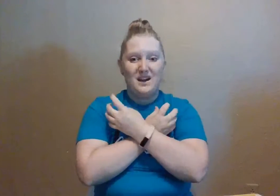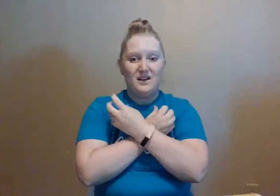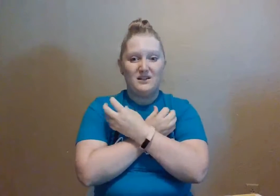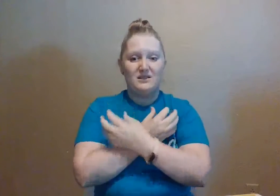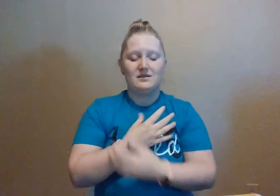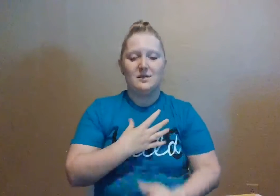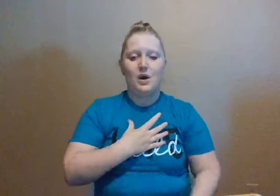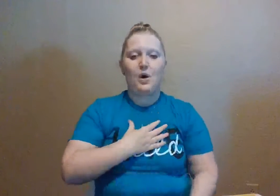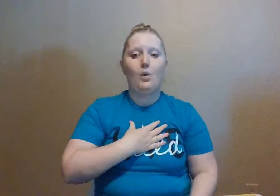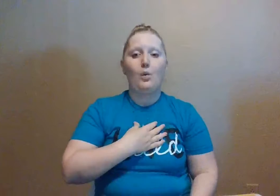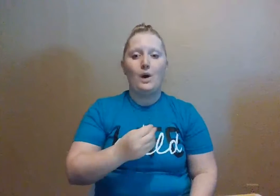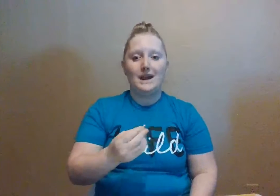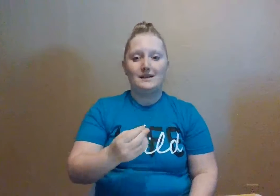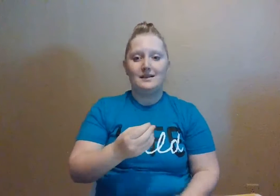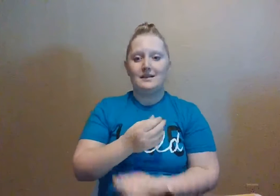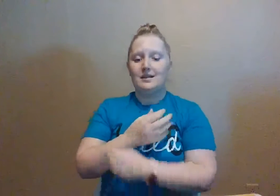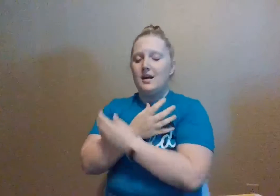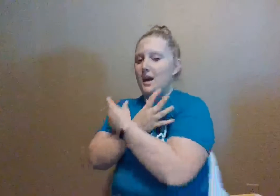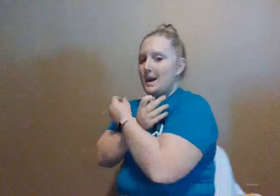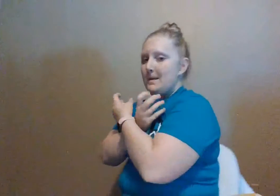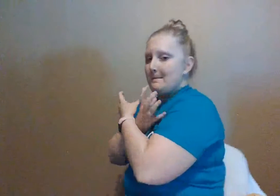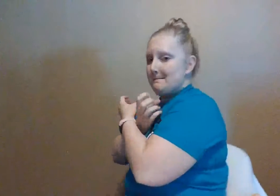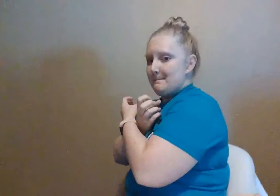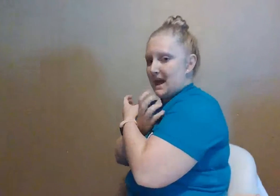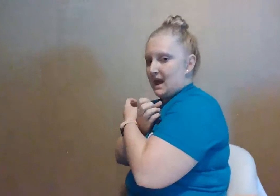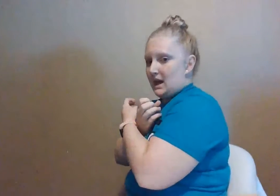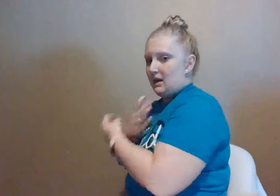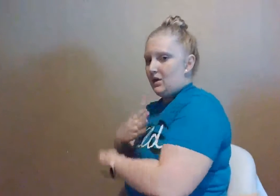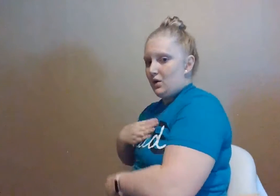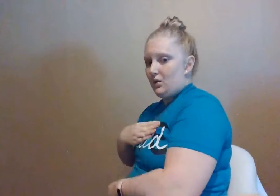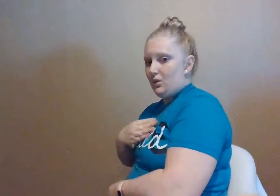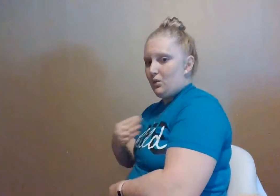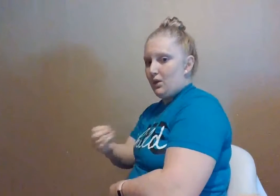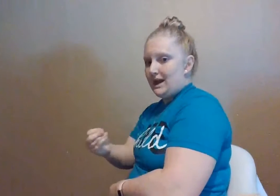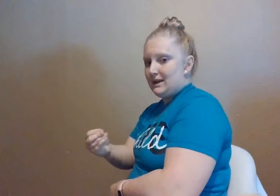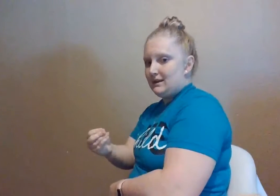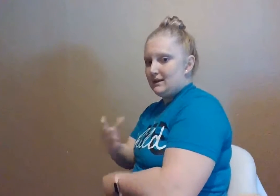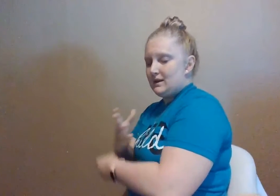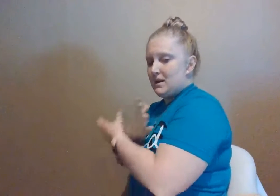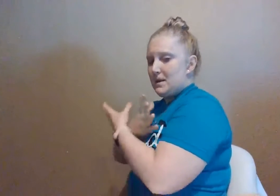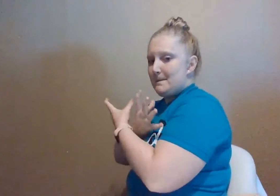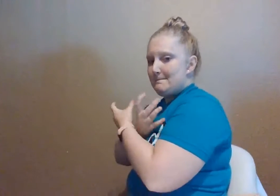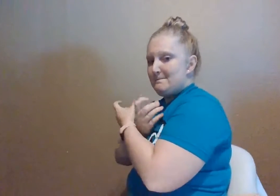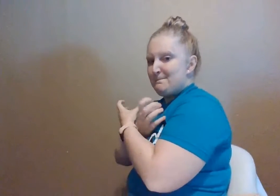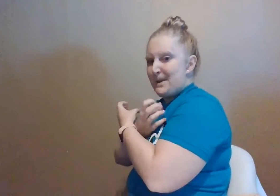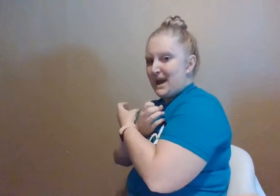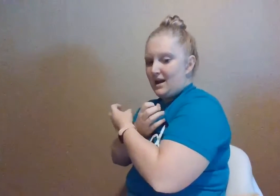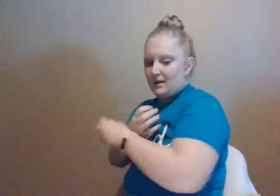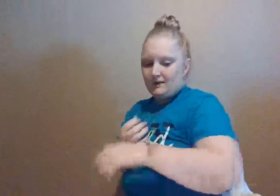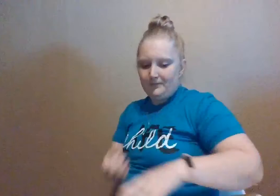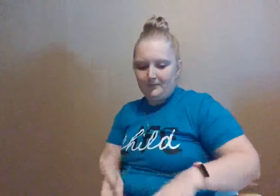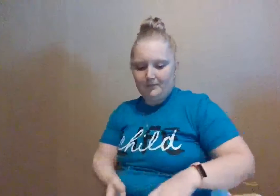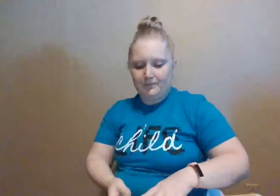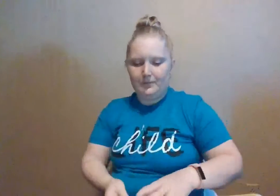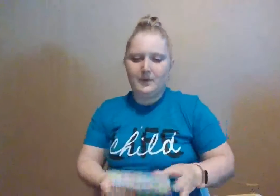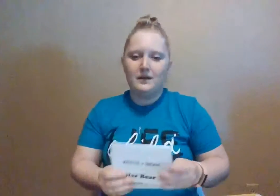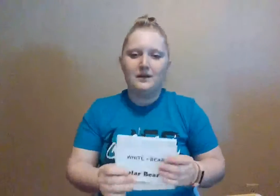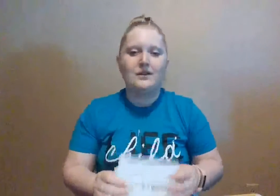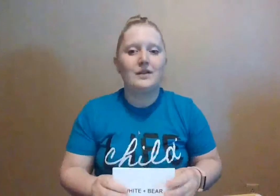bear, white, bear, white, bear. So that's